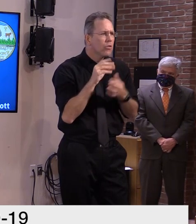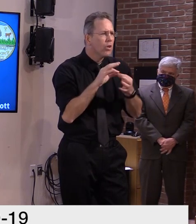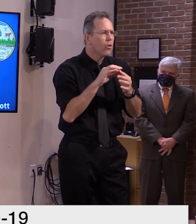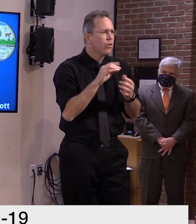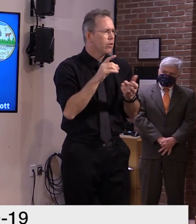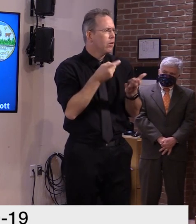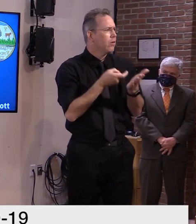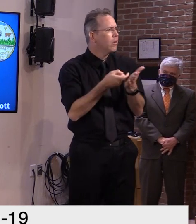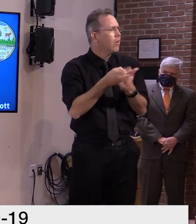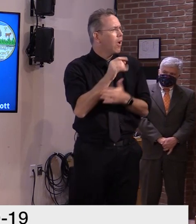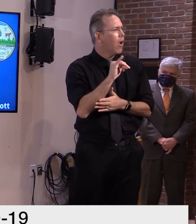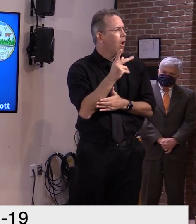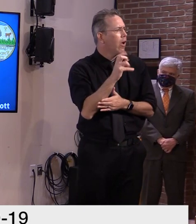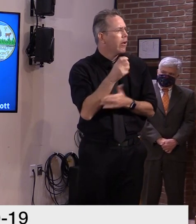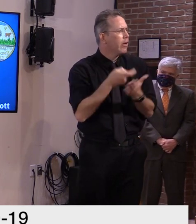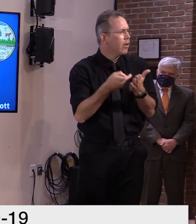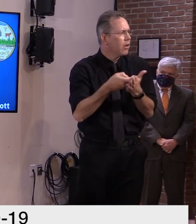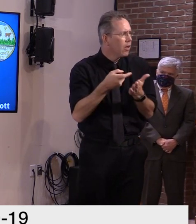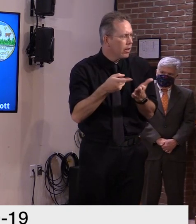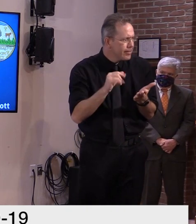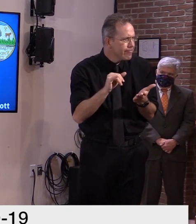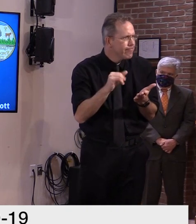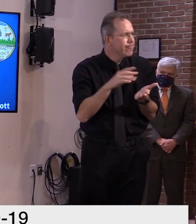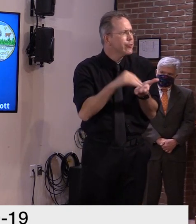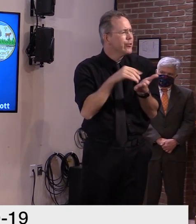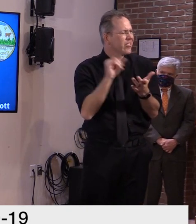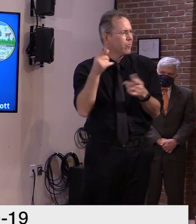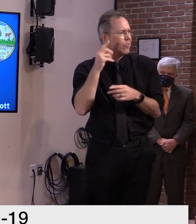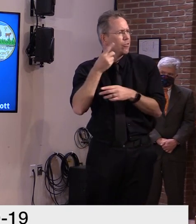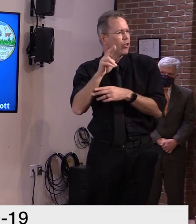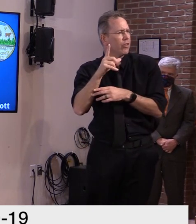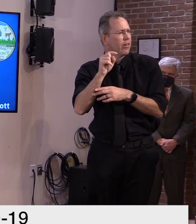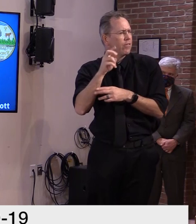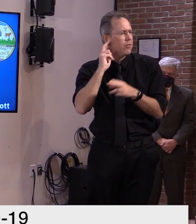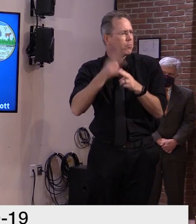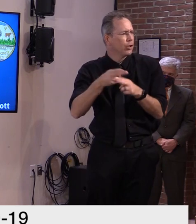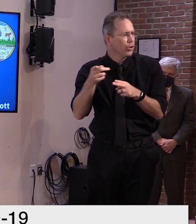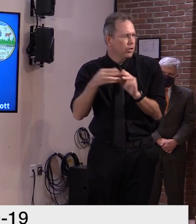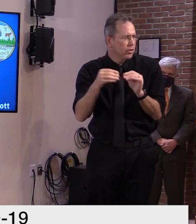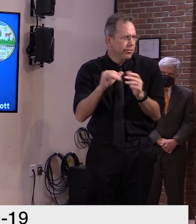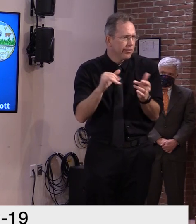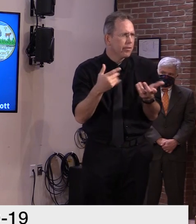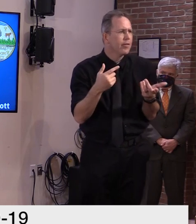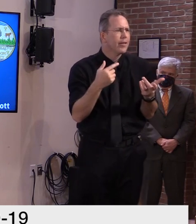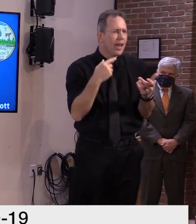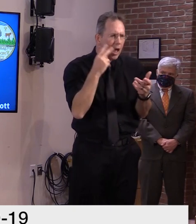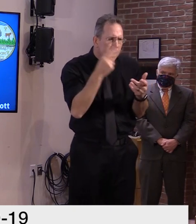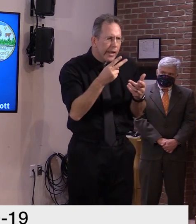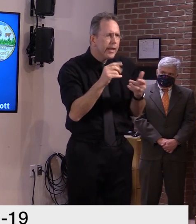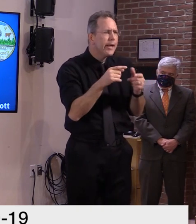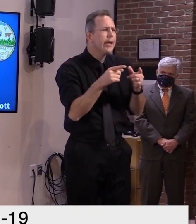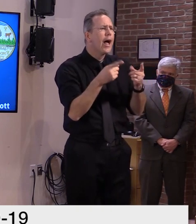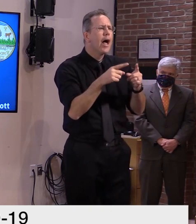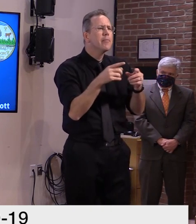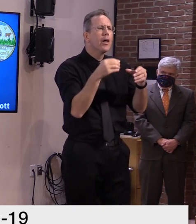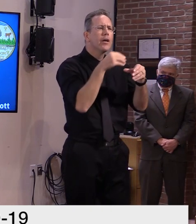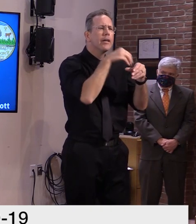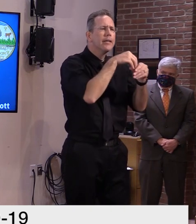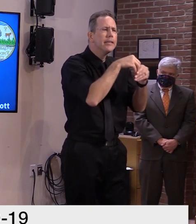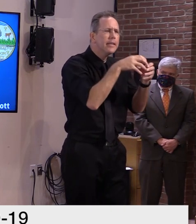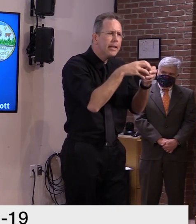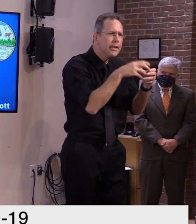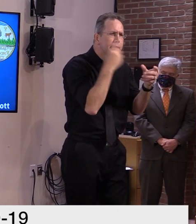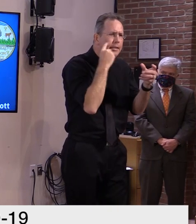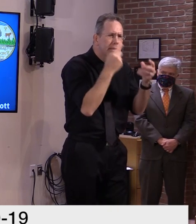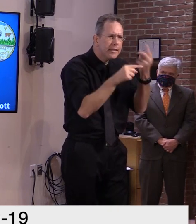to. As we move indoors with school-based sports, looking for ways to take some lessons learned and